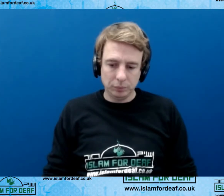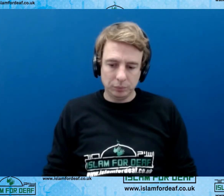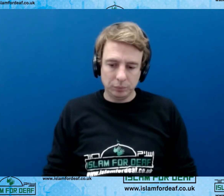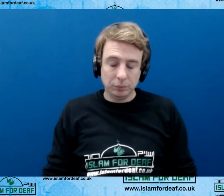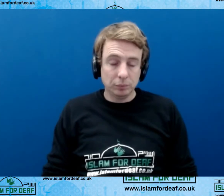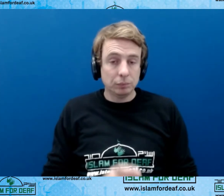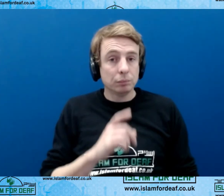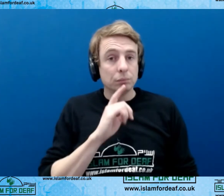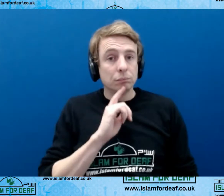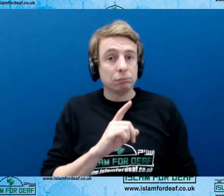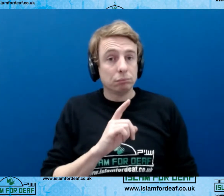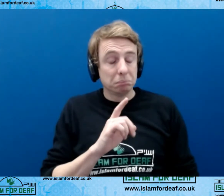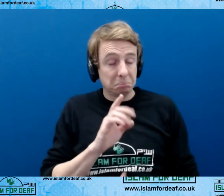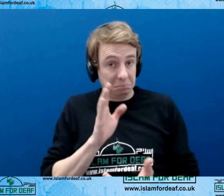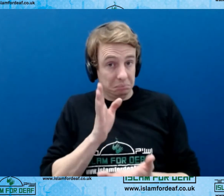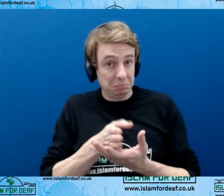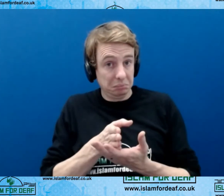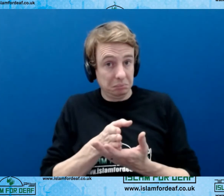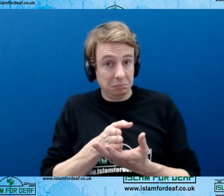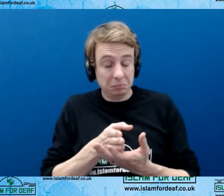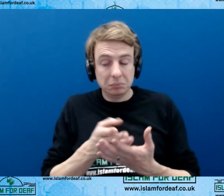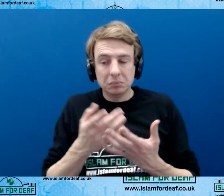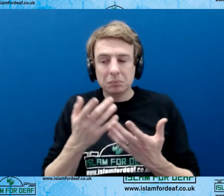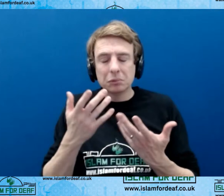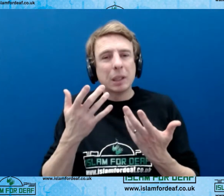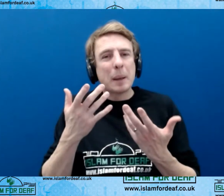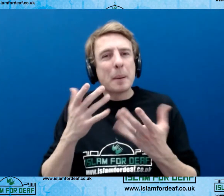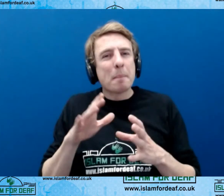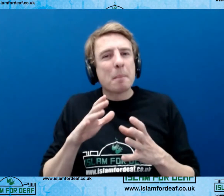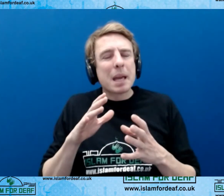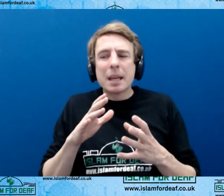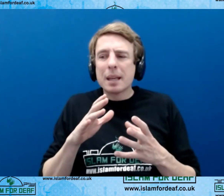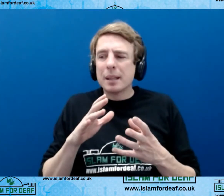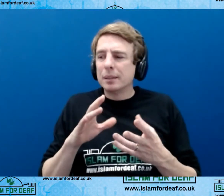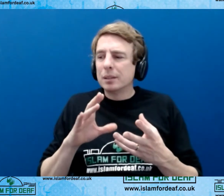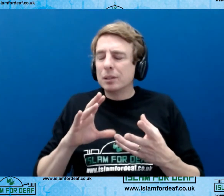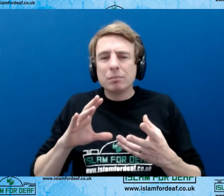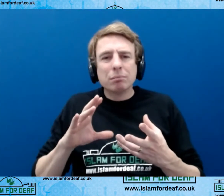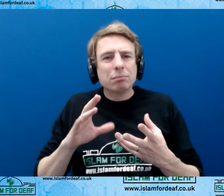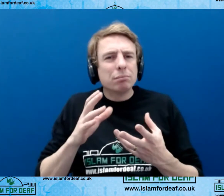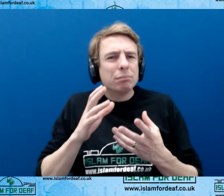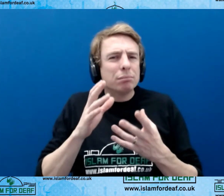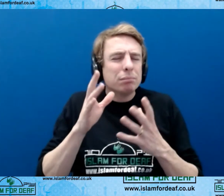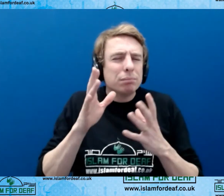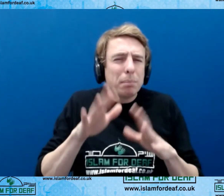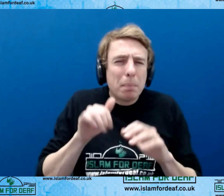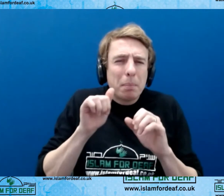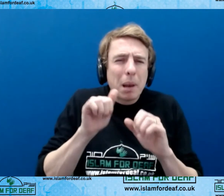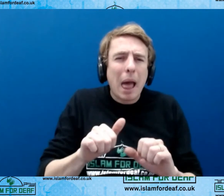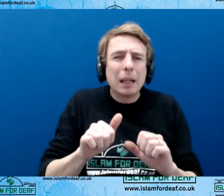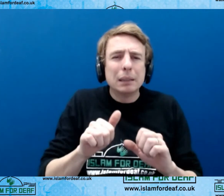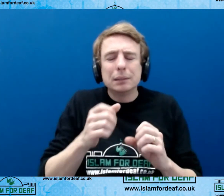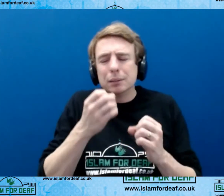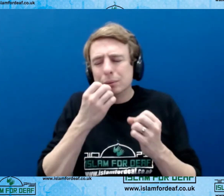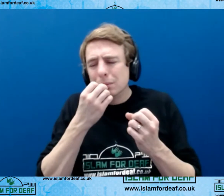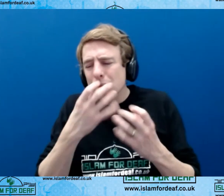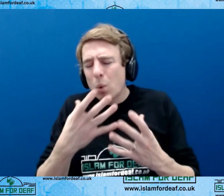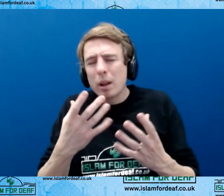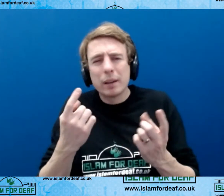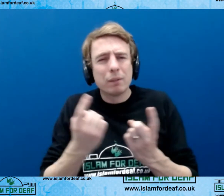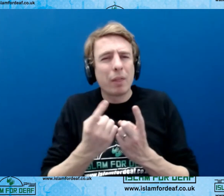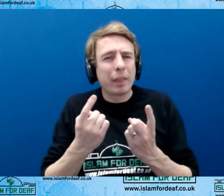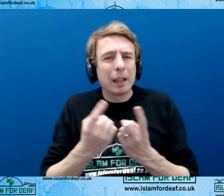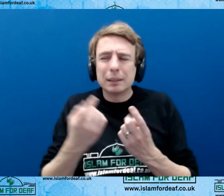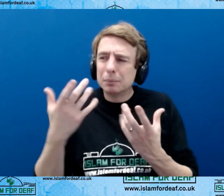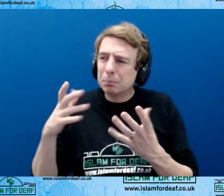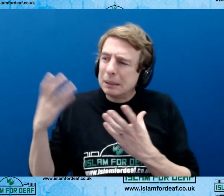made all sorts of wonders and blessings come back to this area, i.e. the area of Makkah and